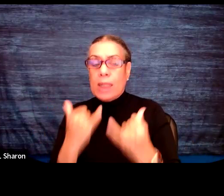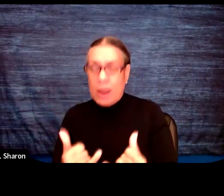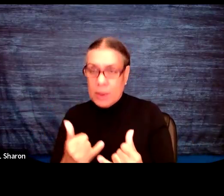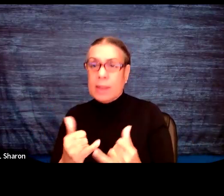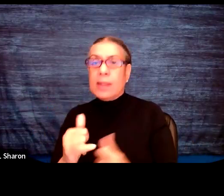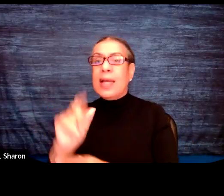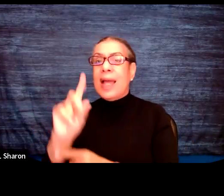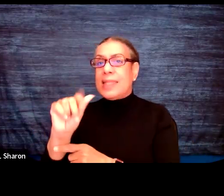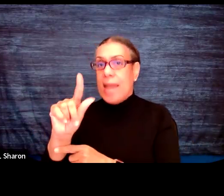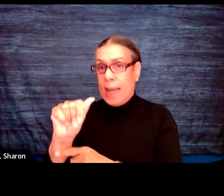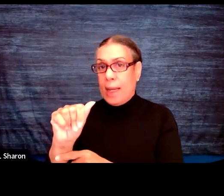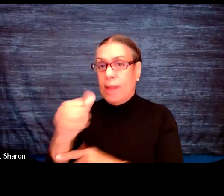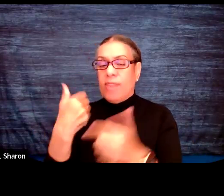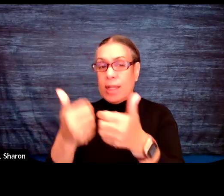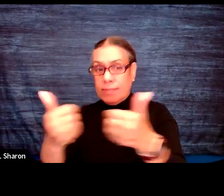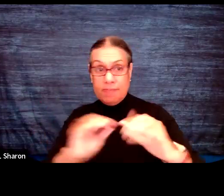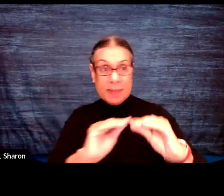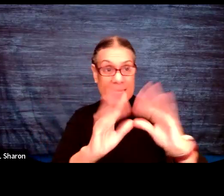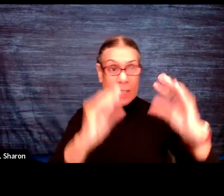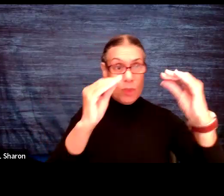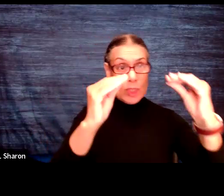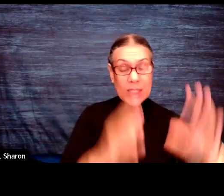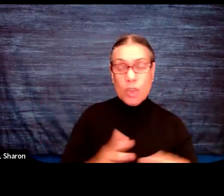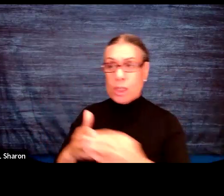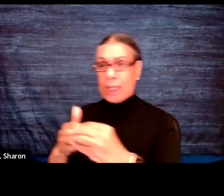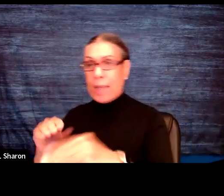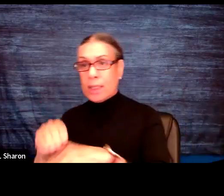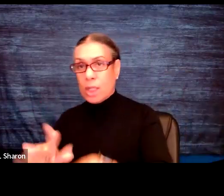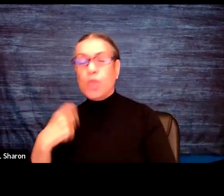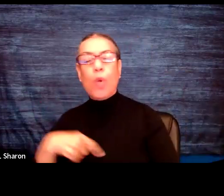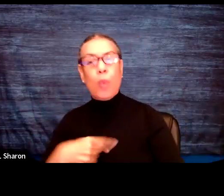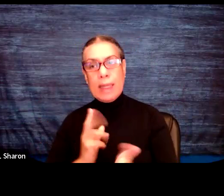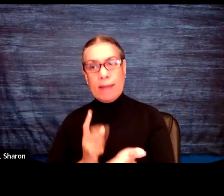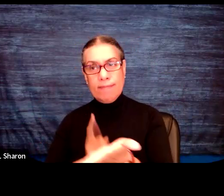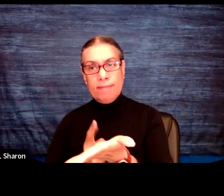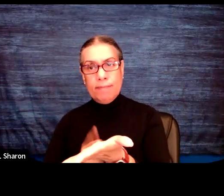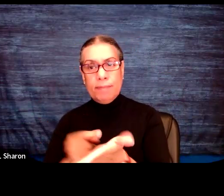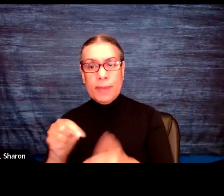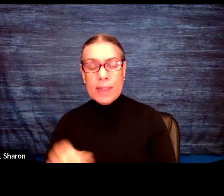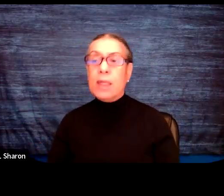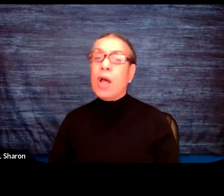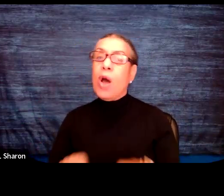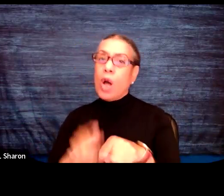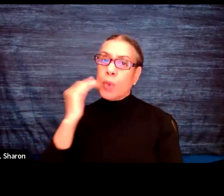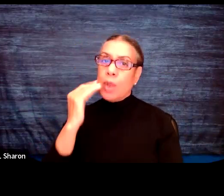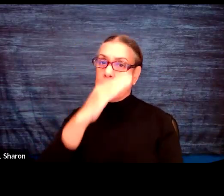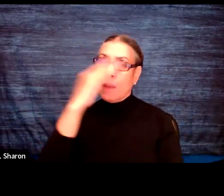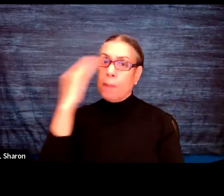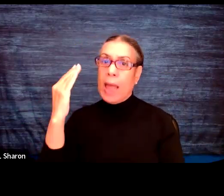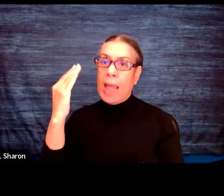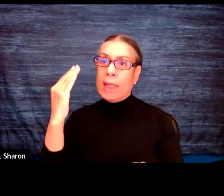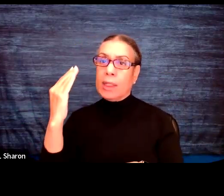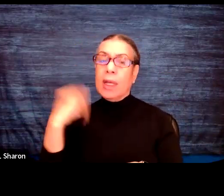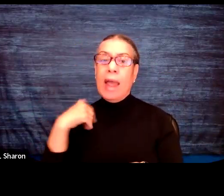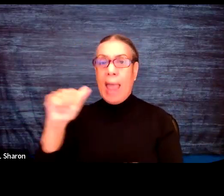data report that will make this clear so that we can address this matter with urgency. We also know about the Black administrator retention that